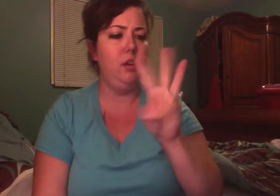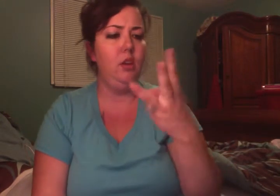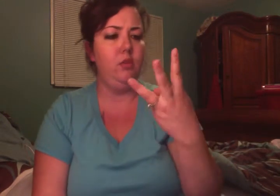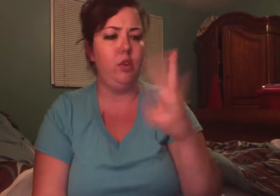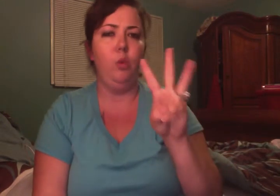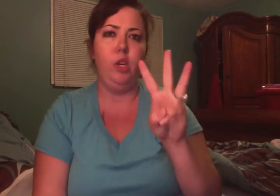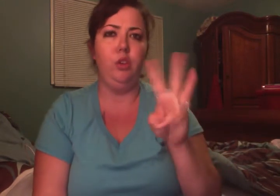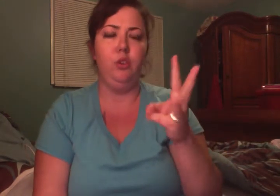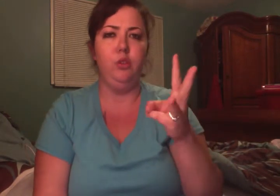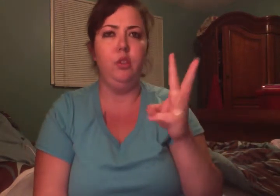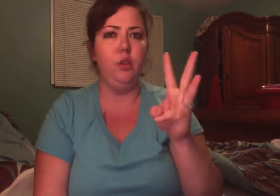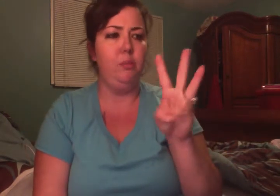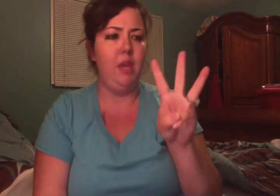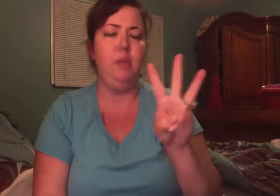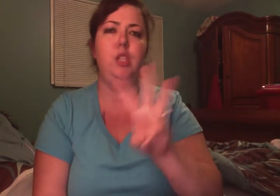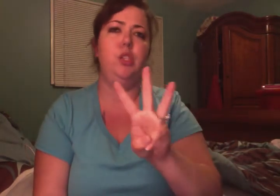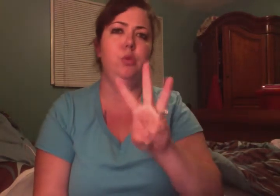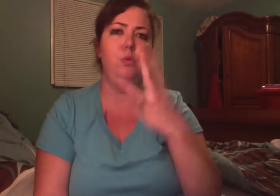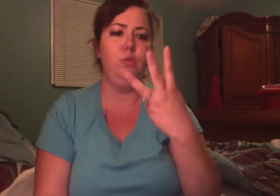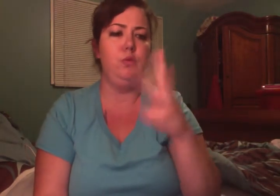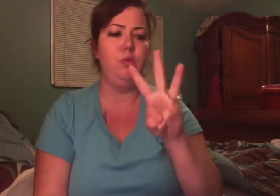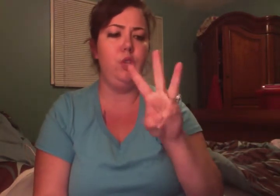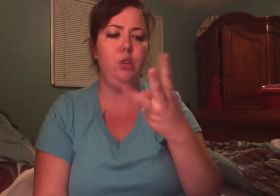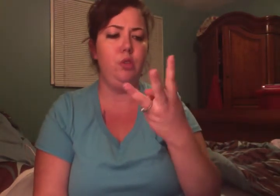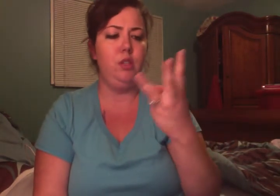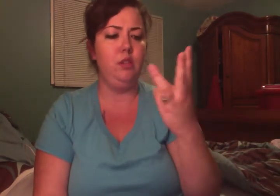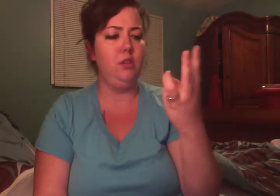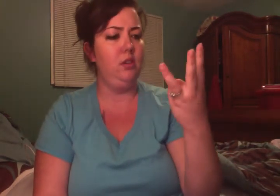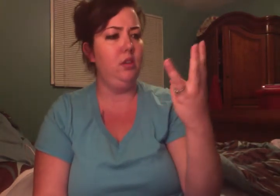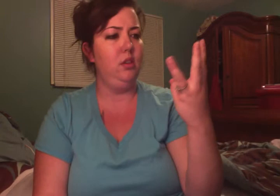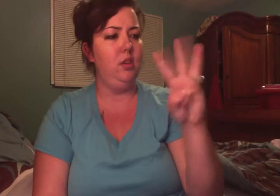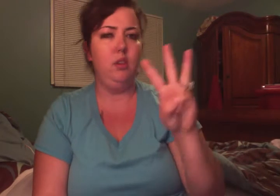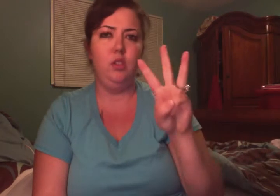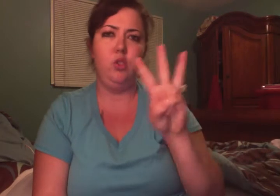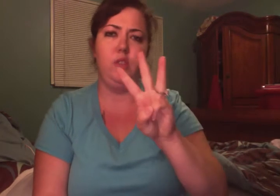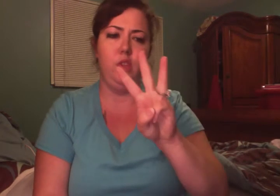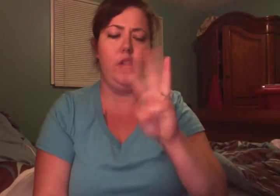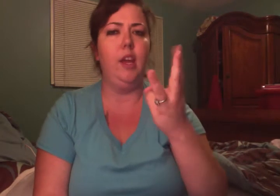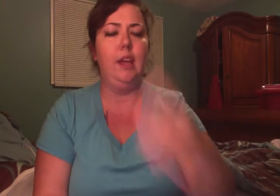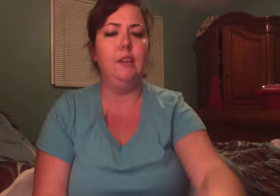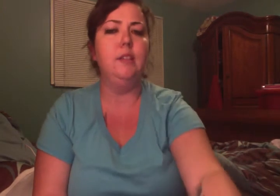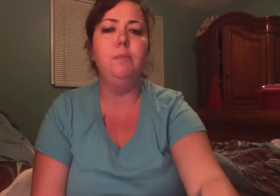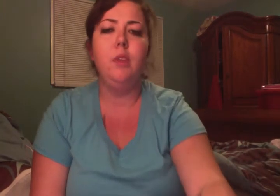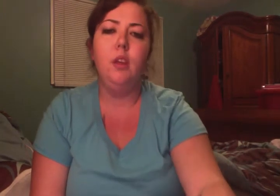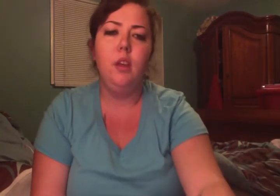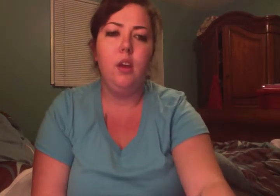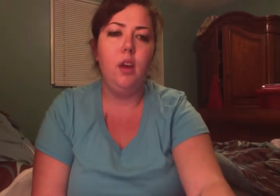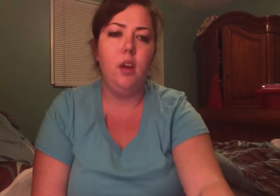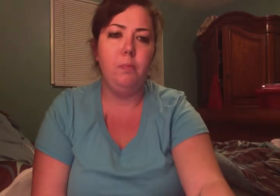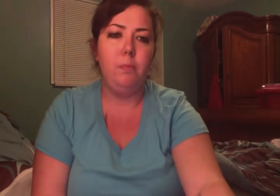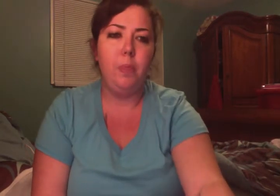for a 1-year-old or a baby to do. That's stressful on a hand.